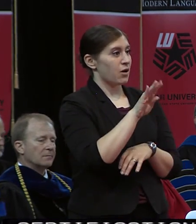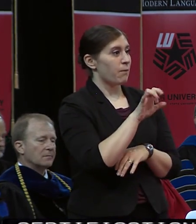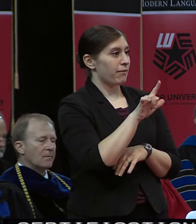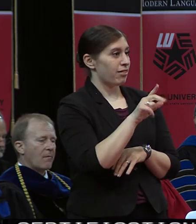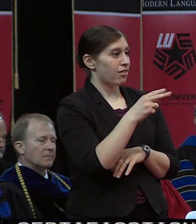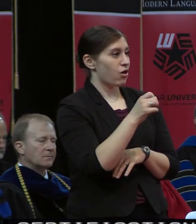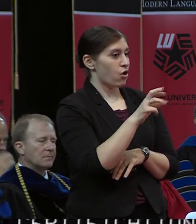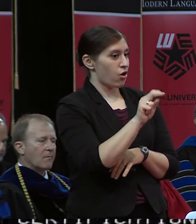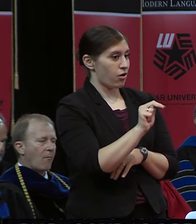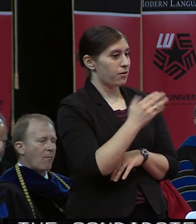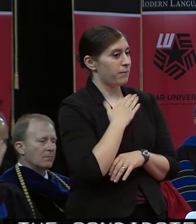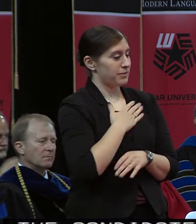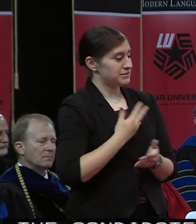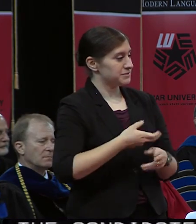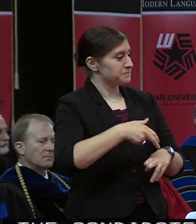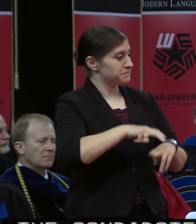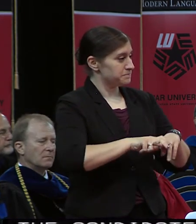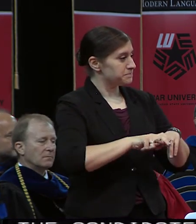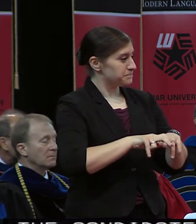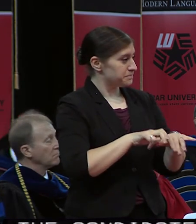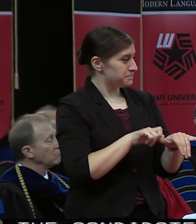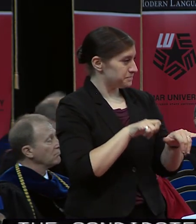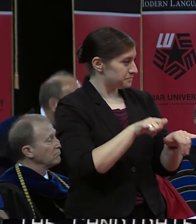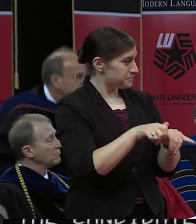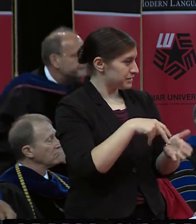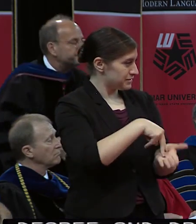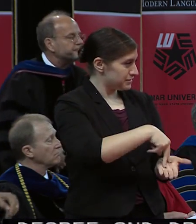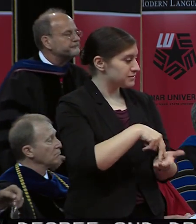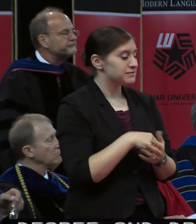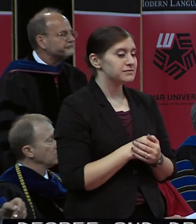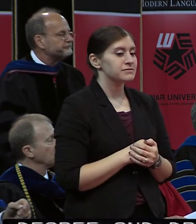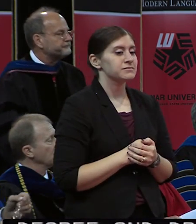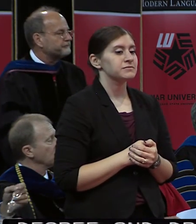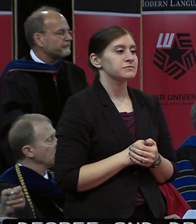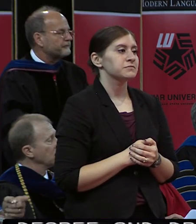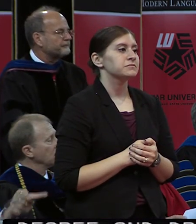Harn please rise and remain standing?